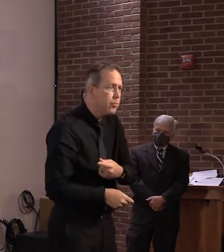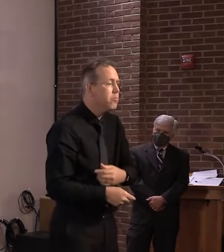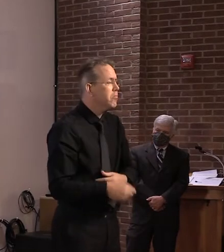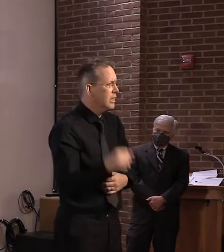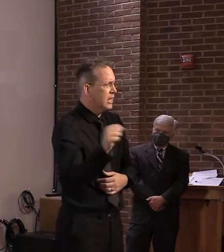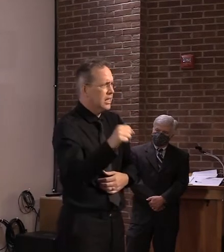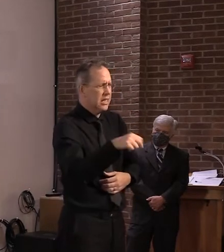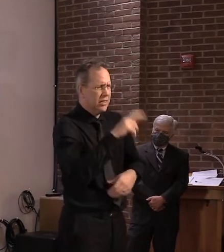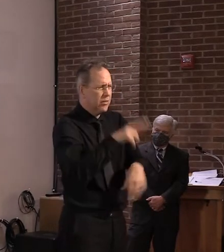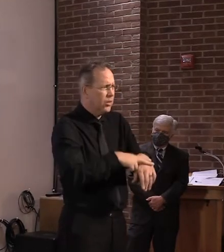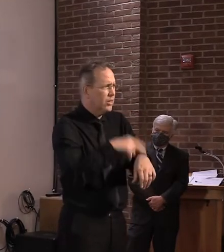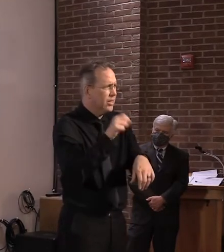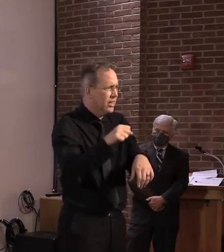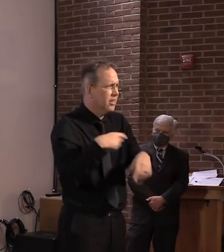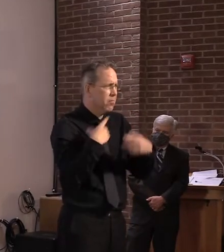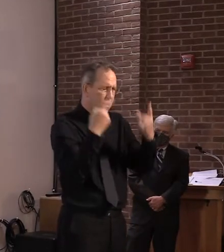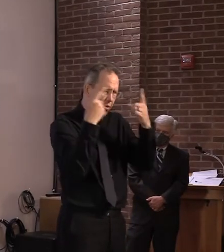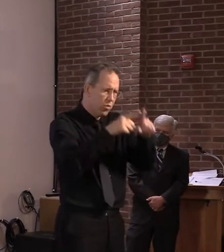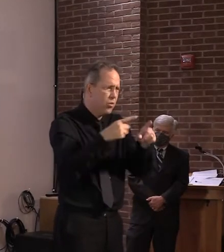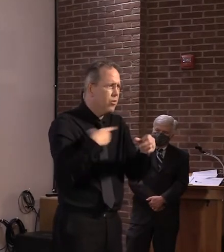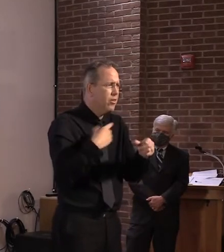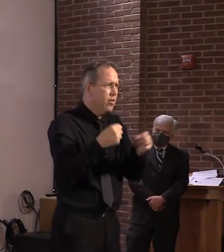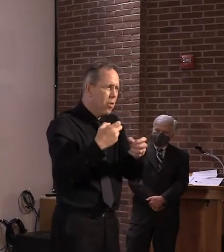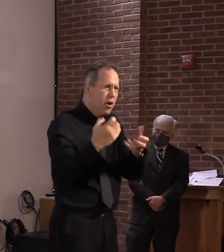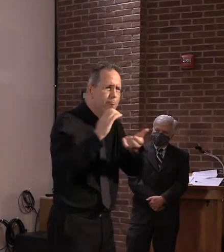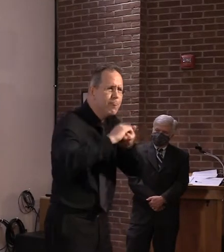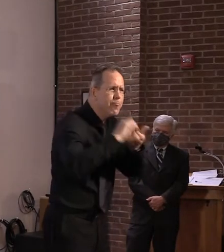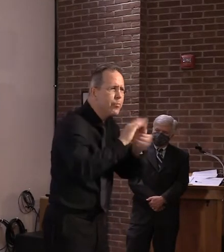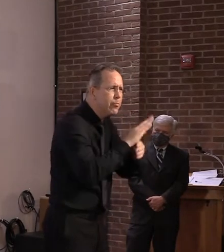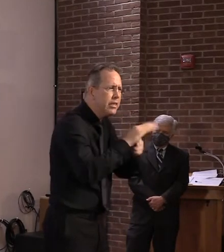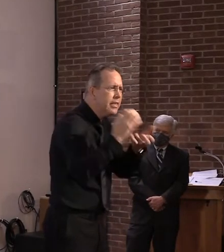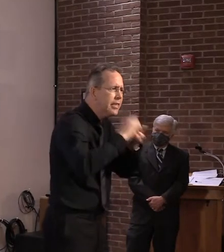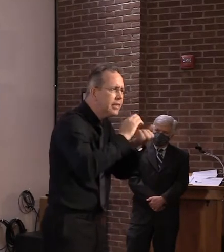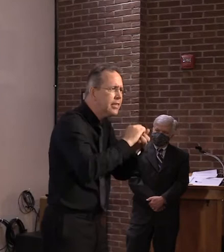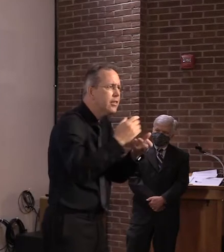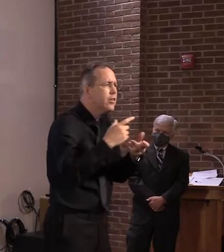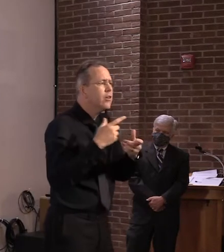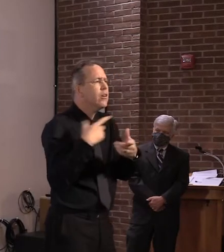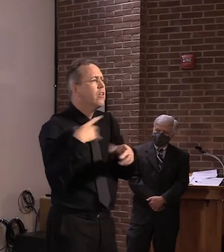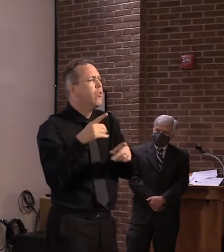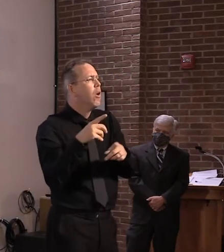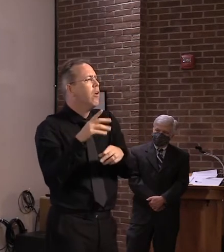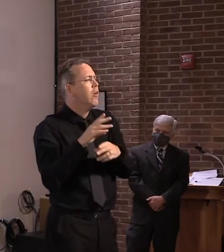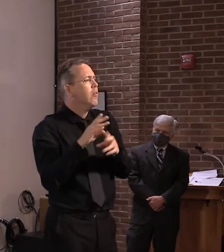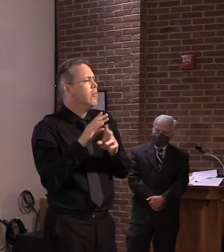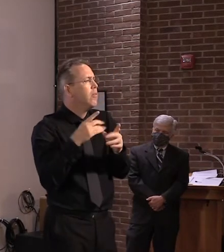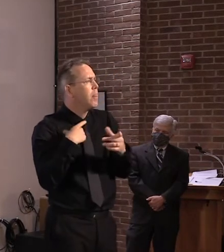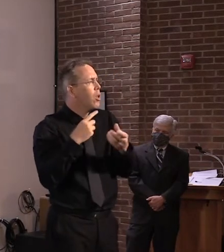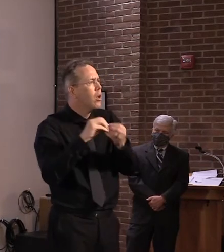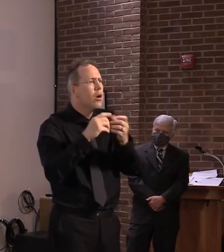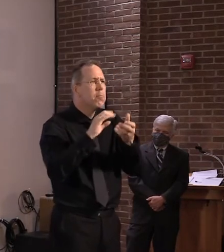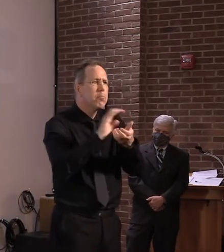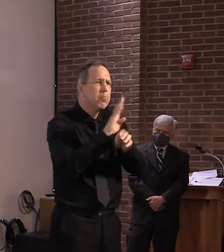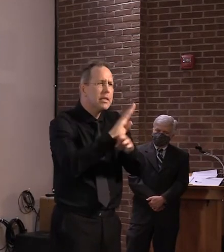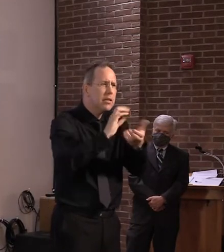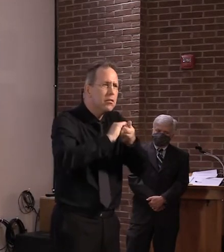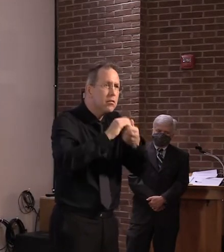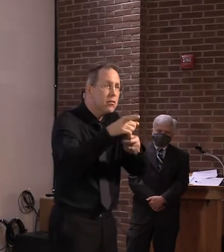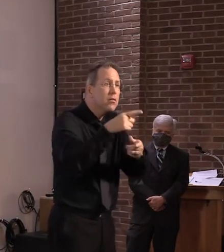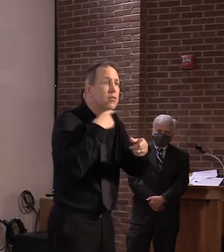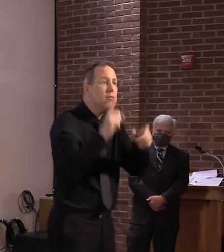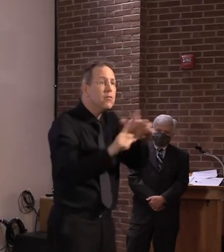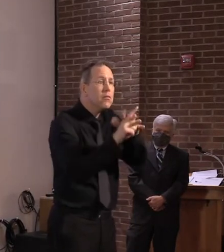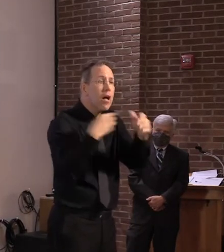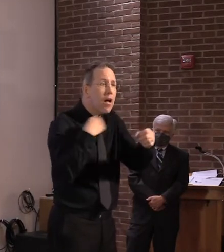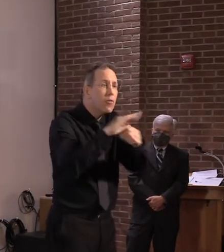to, we do want and need to keep tracking that. It's the only way we have reassurance about some of the data that I've showed you